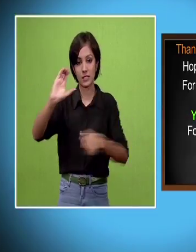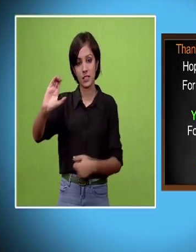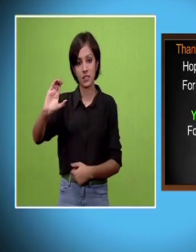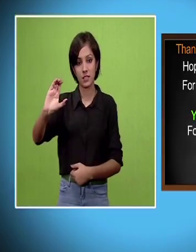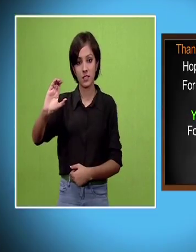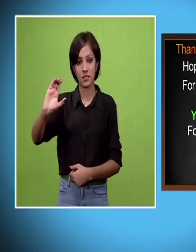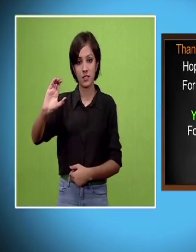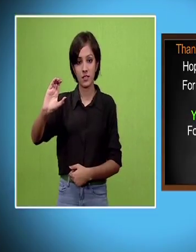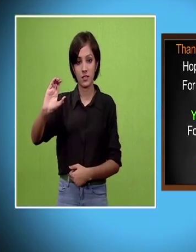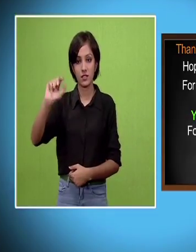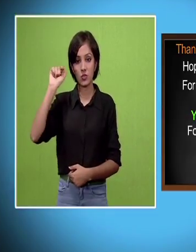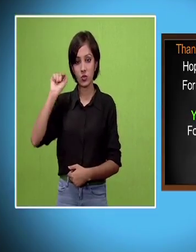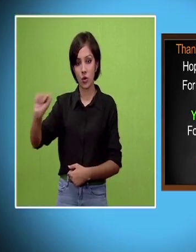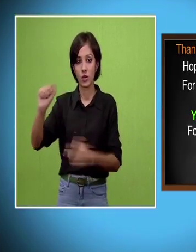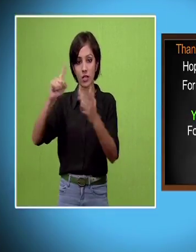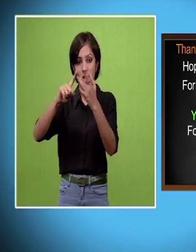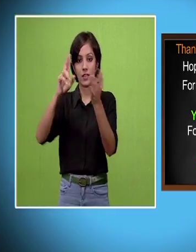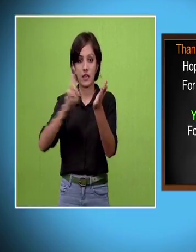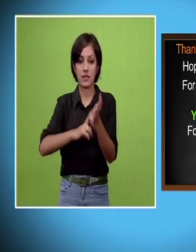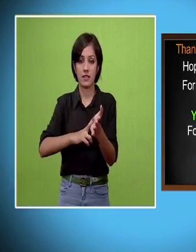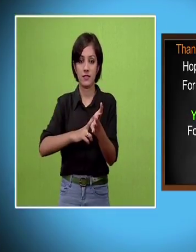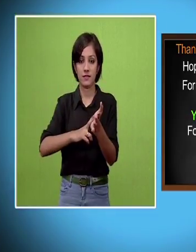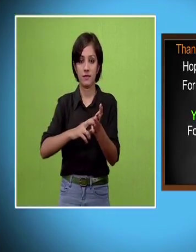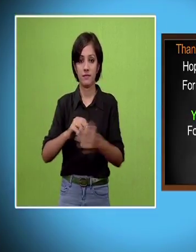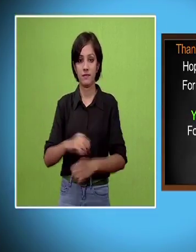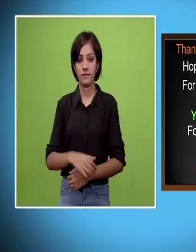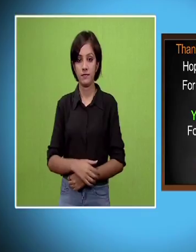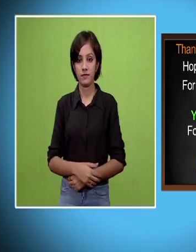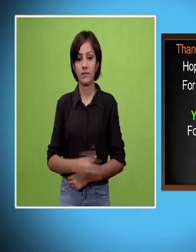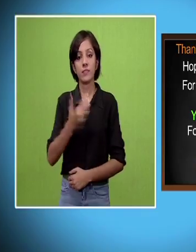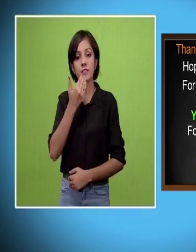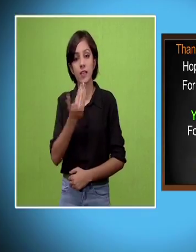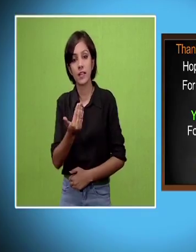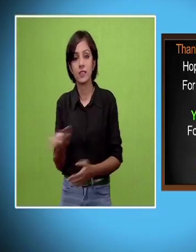www.nios.ac.in. Thanks once again.